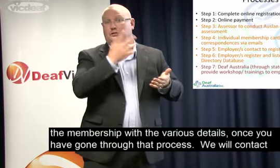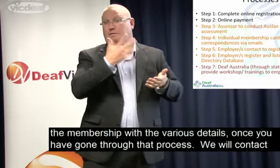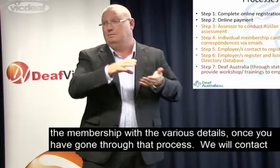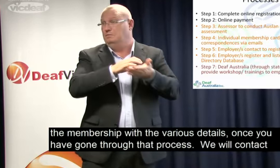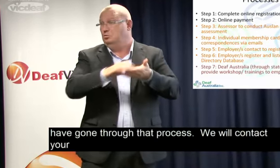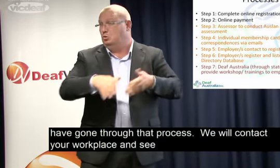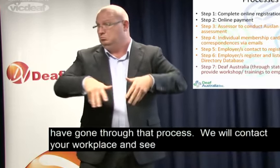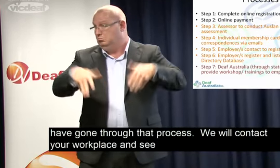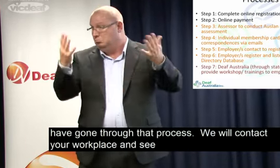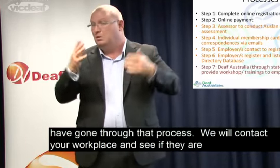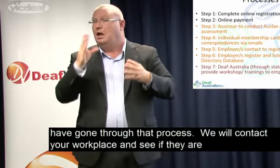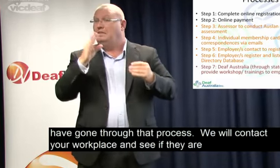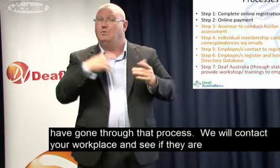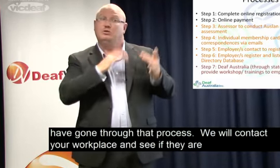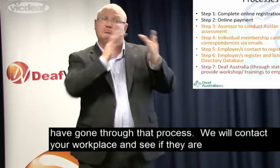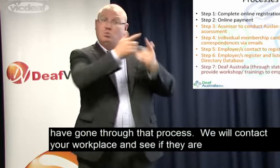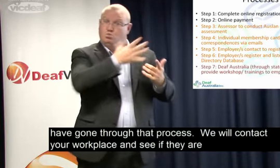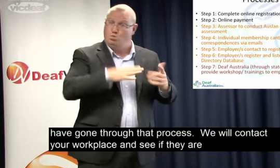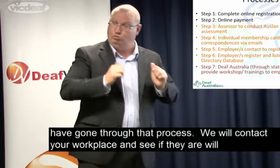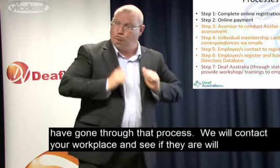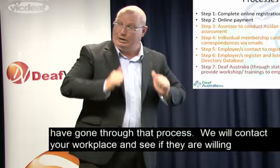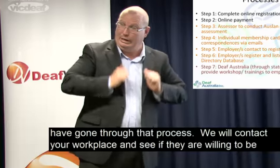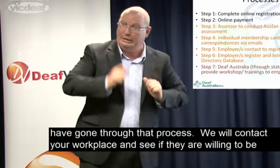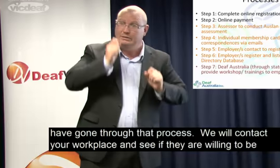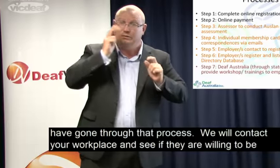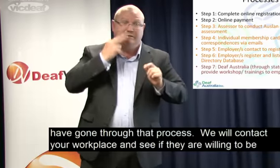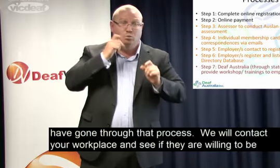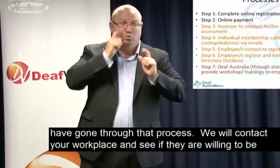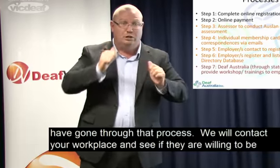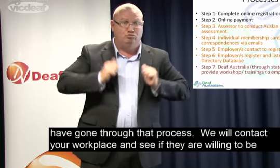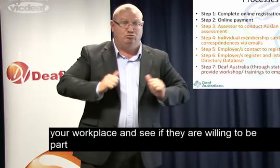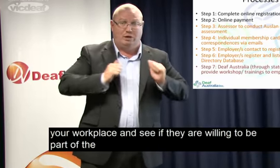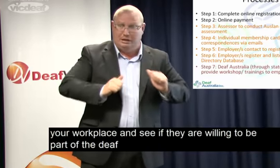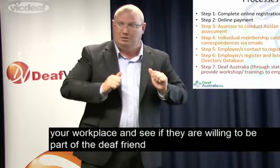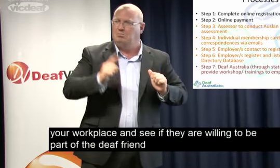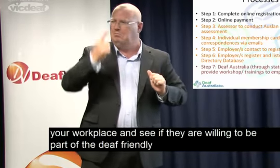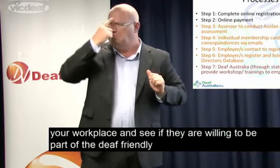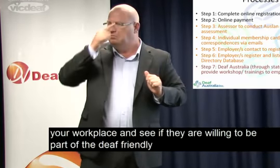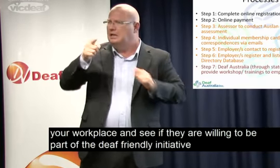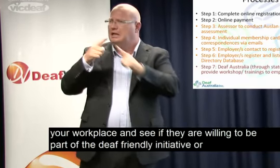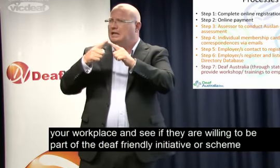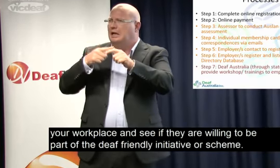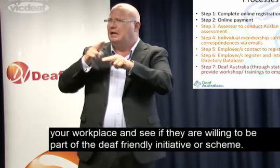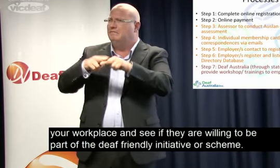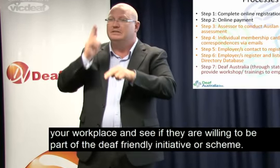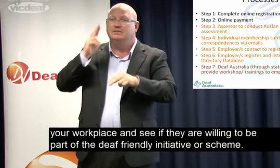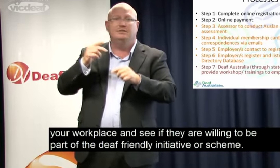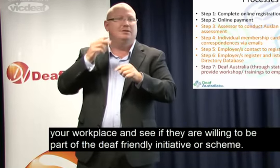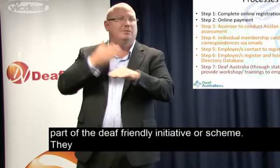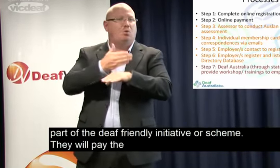scheme. And they'll pay the $250. And if they would like to have deaf awareness training